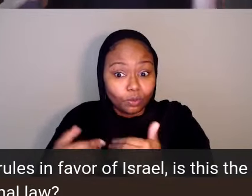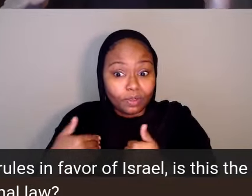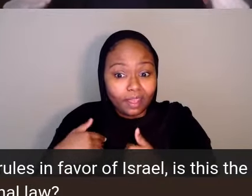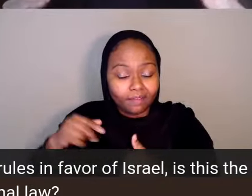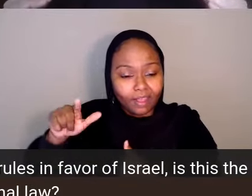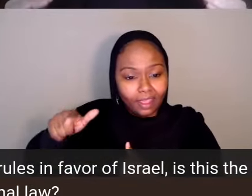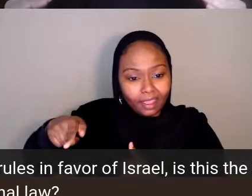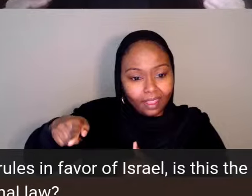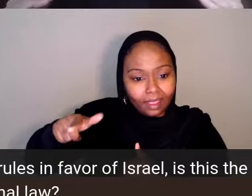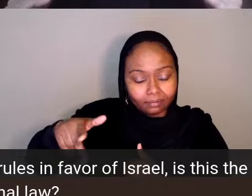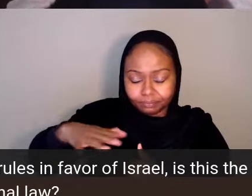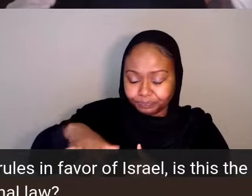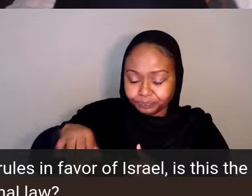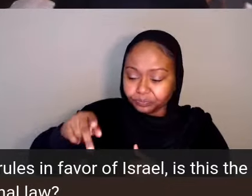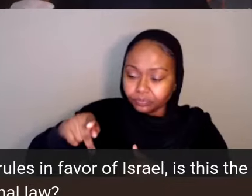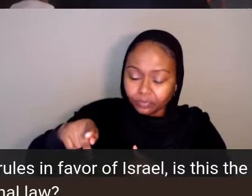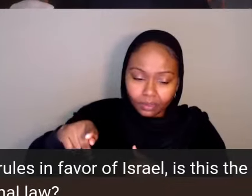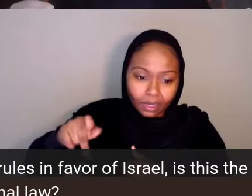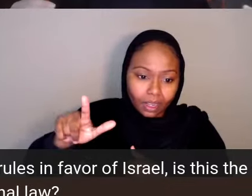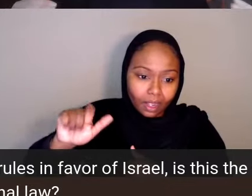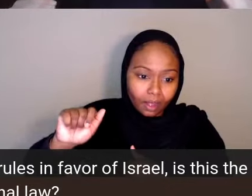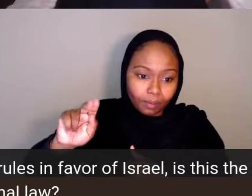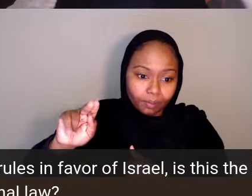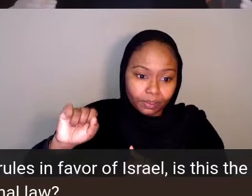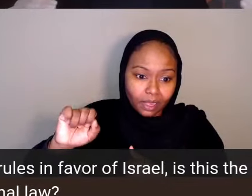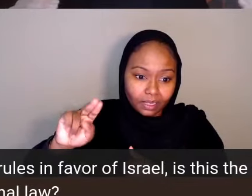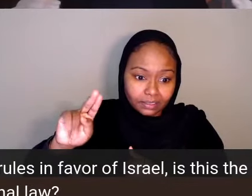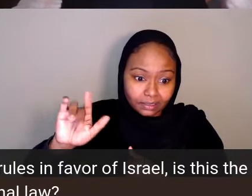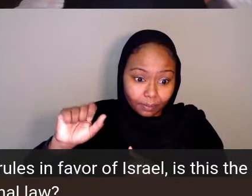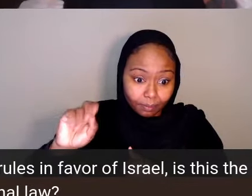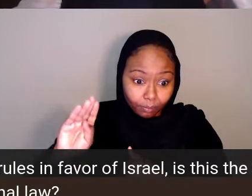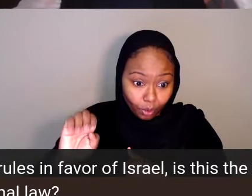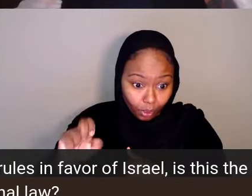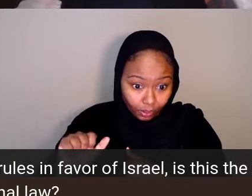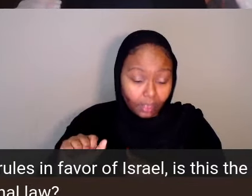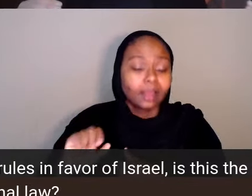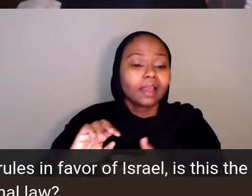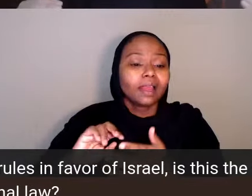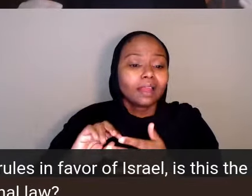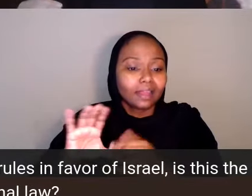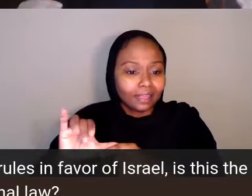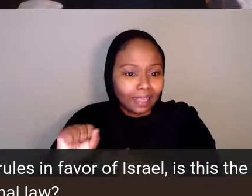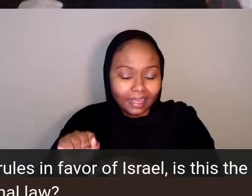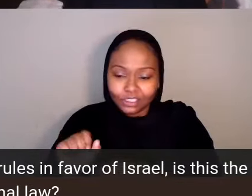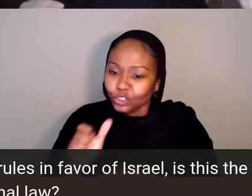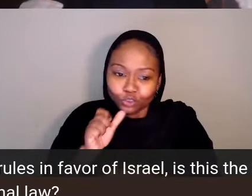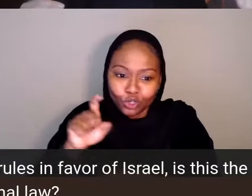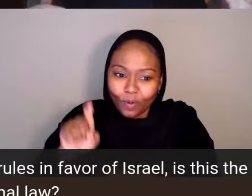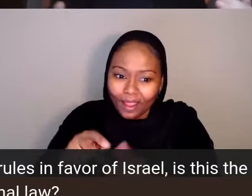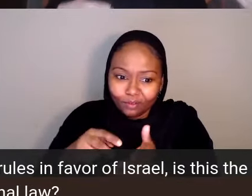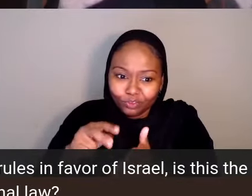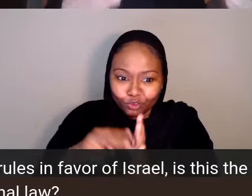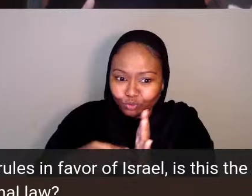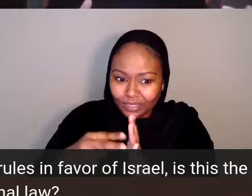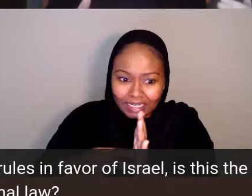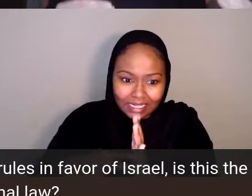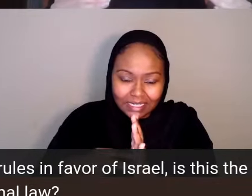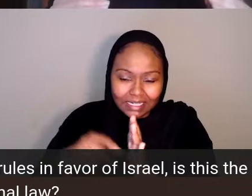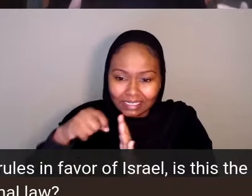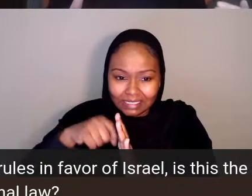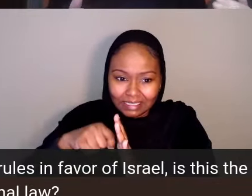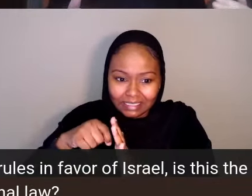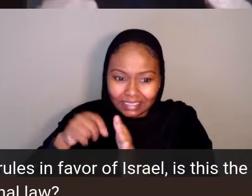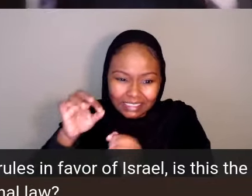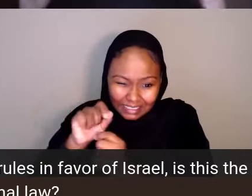And again, you don't have to even read in detail, but you should, the 84-page application by South Africa, and that